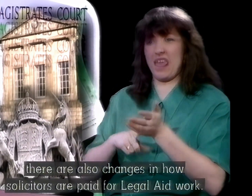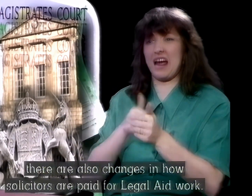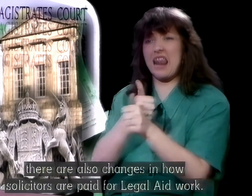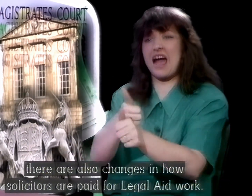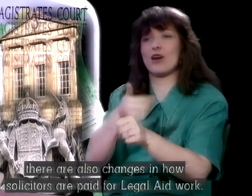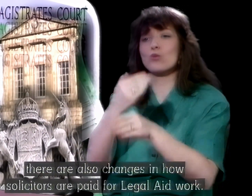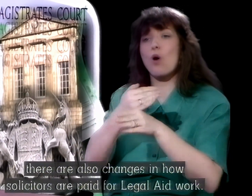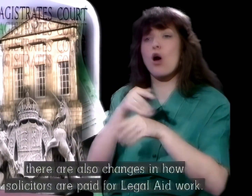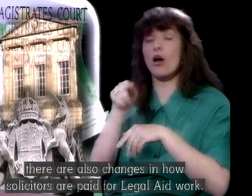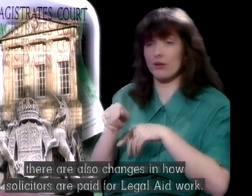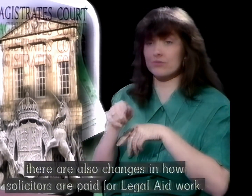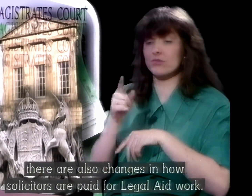work.